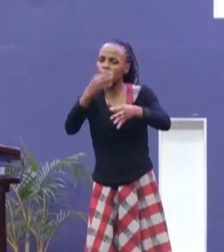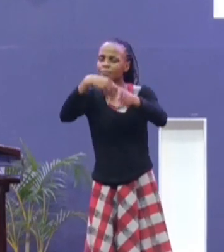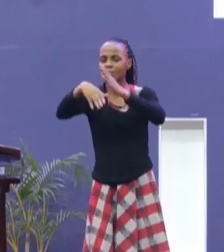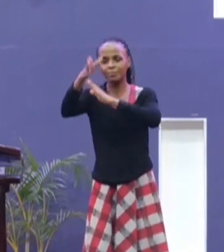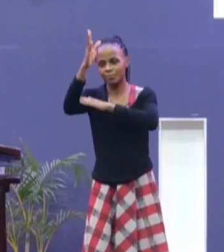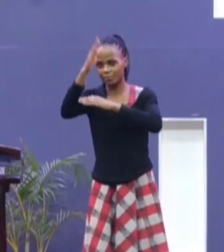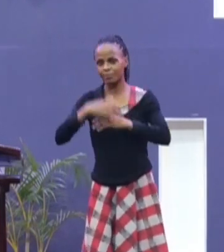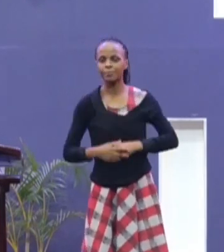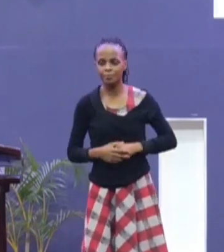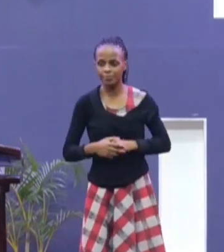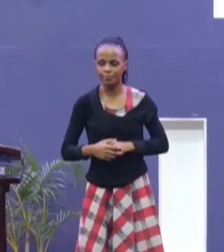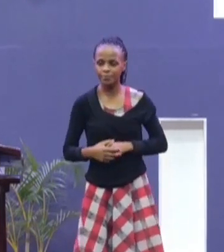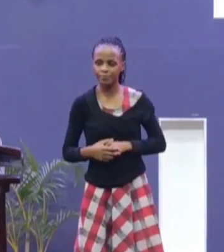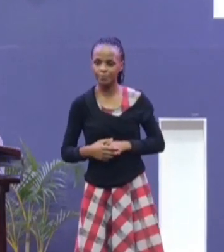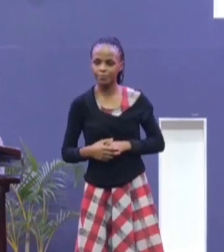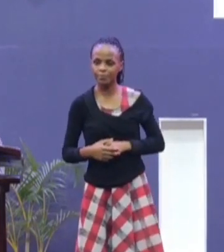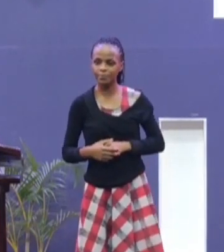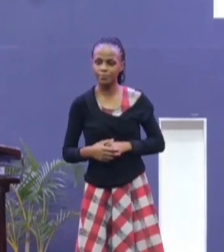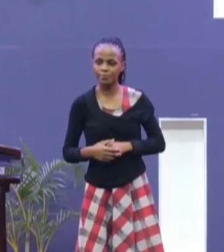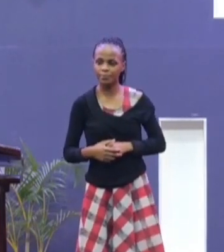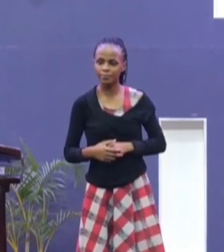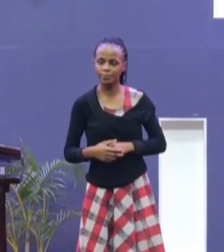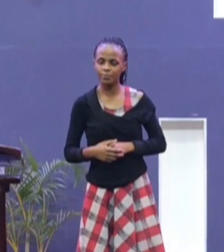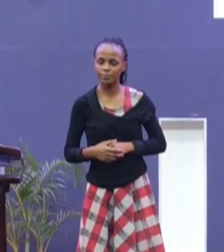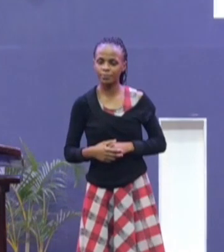n'endaba ebintu eya Katonda.